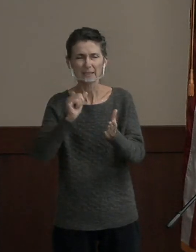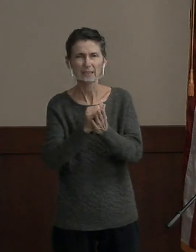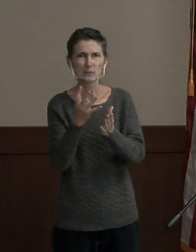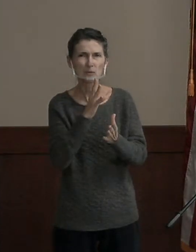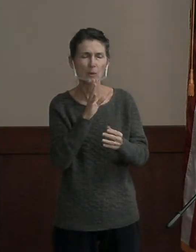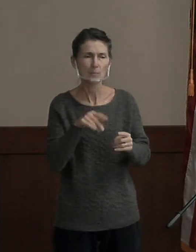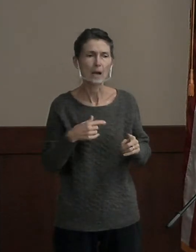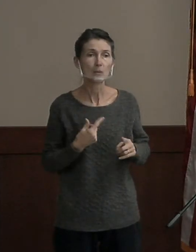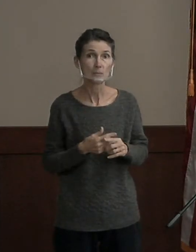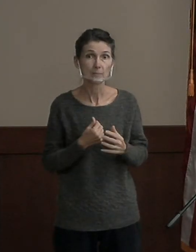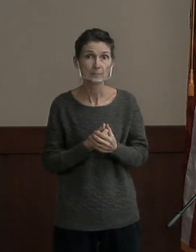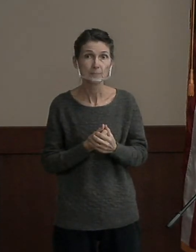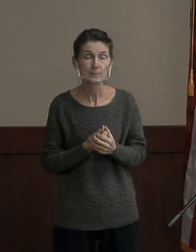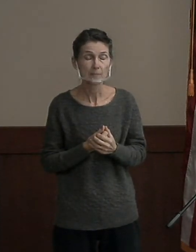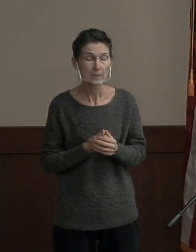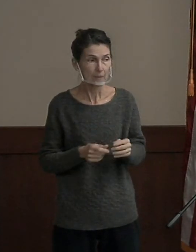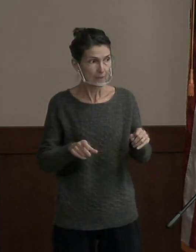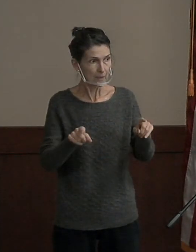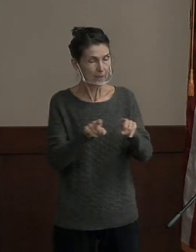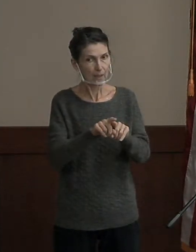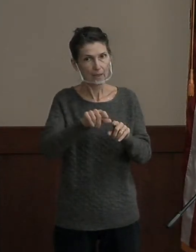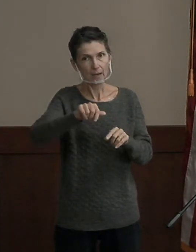about. So like other